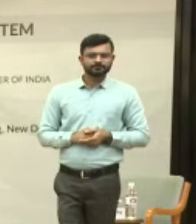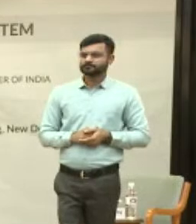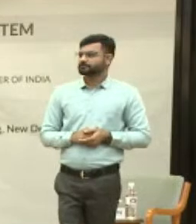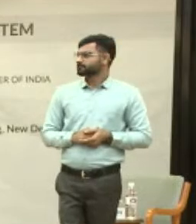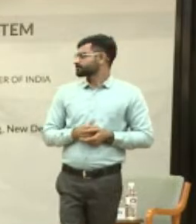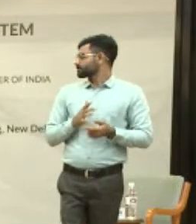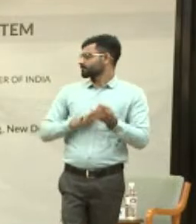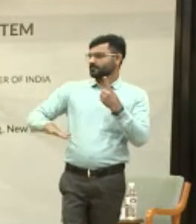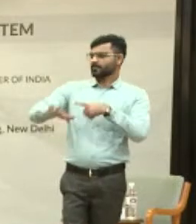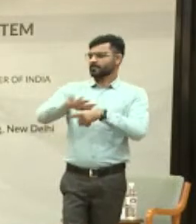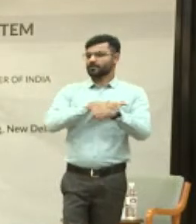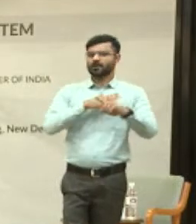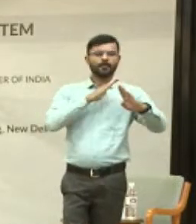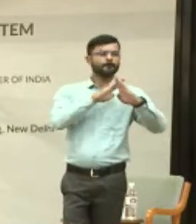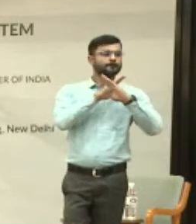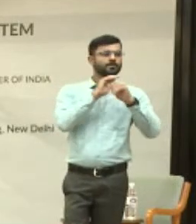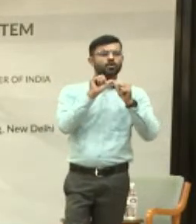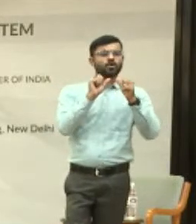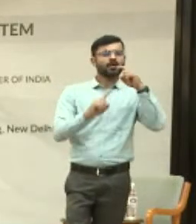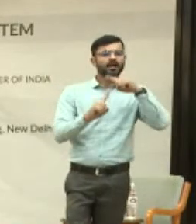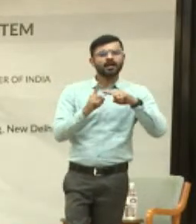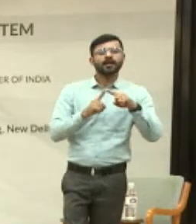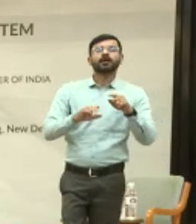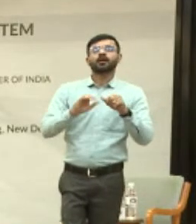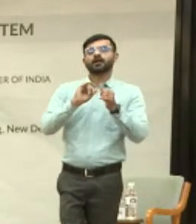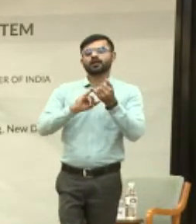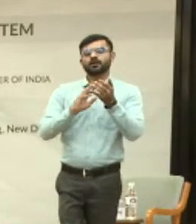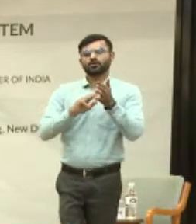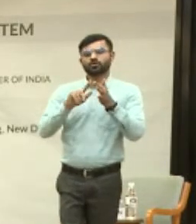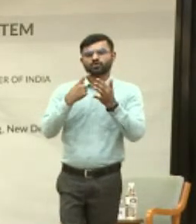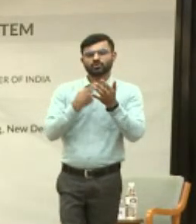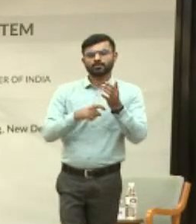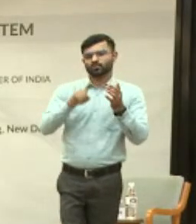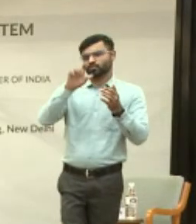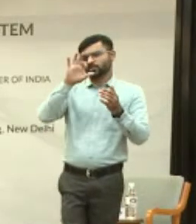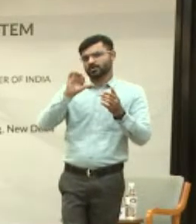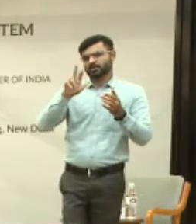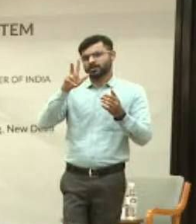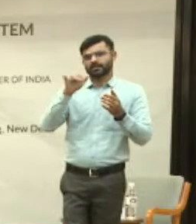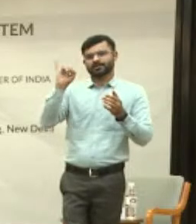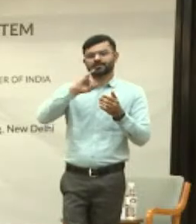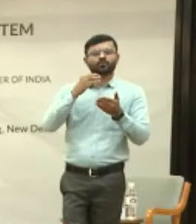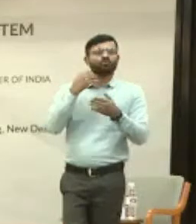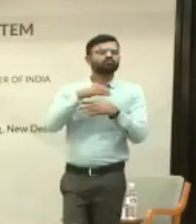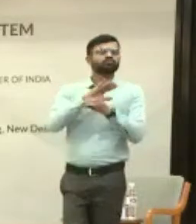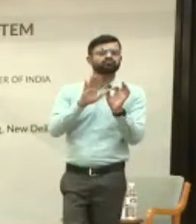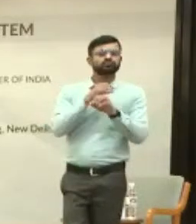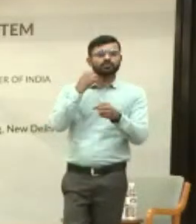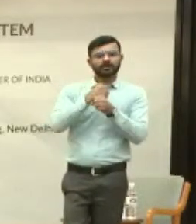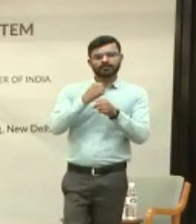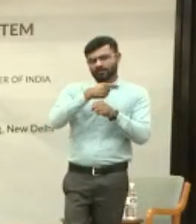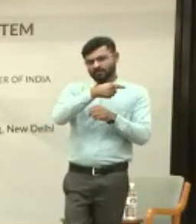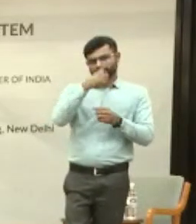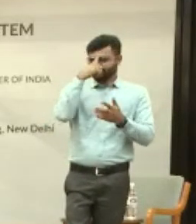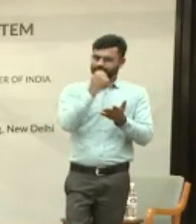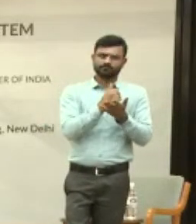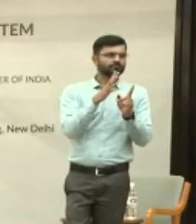The Environment Protection Act and the Consumer Protection Act of 1986 did not happen because government decided to do that.